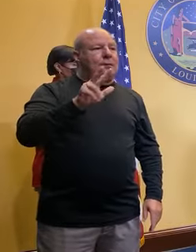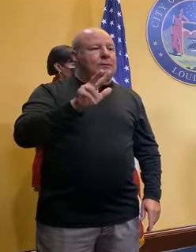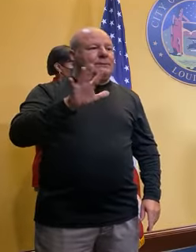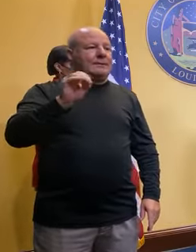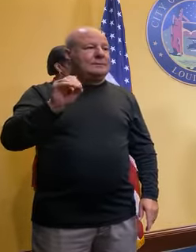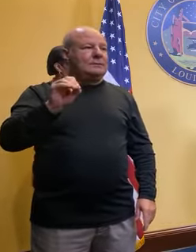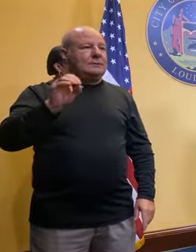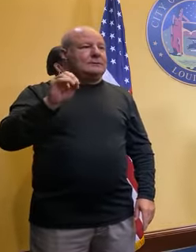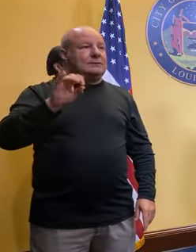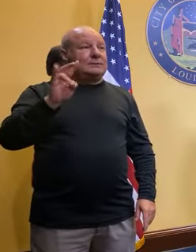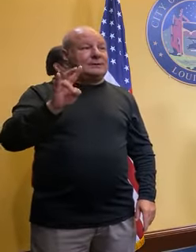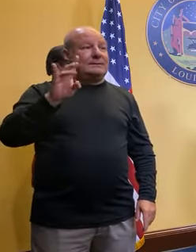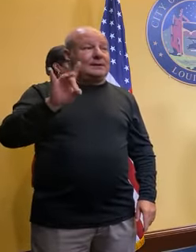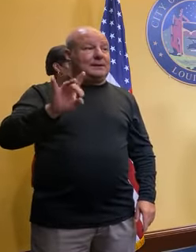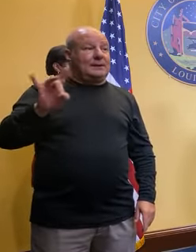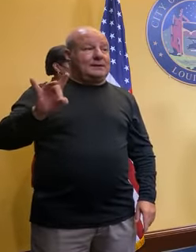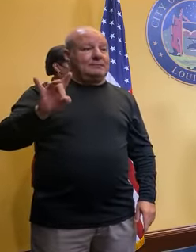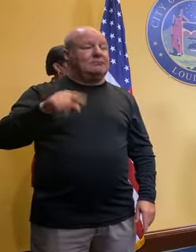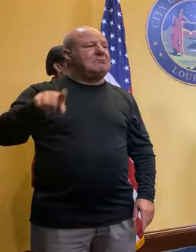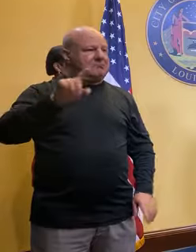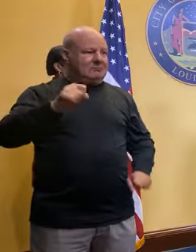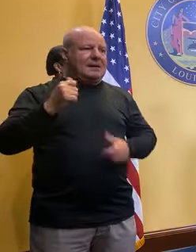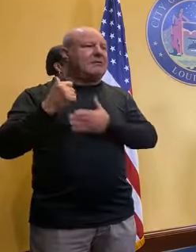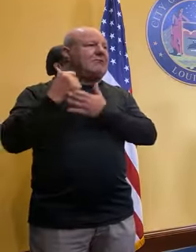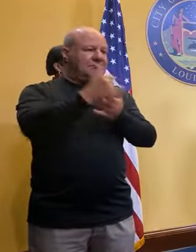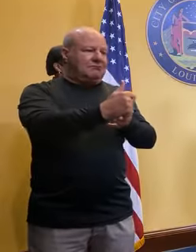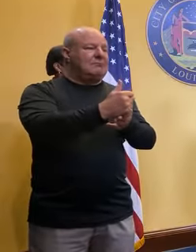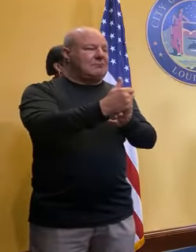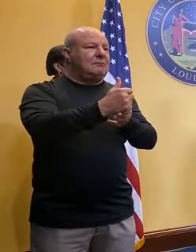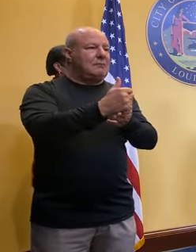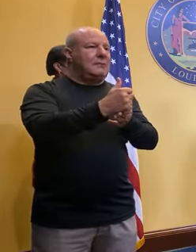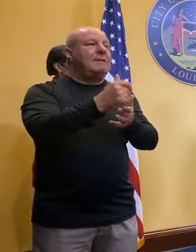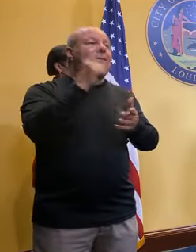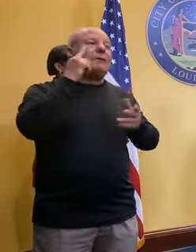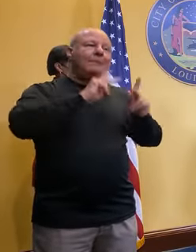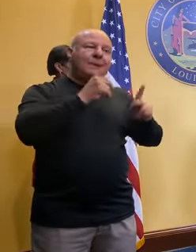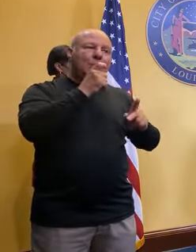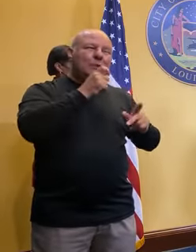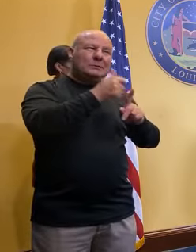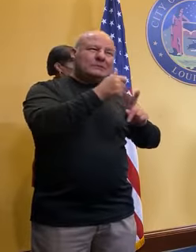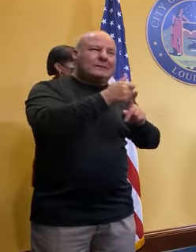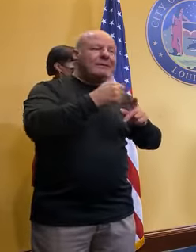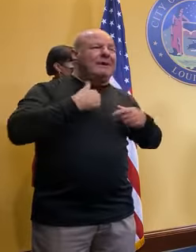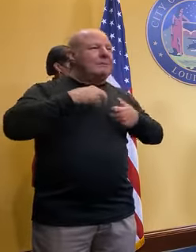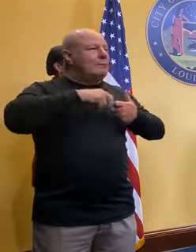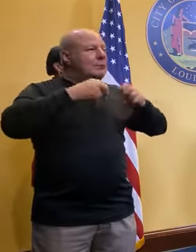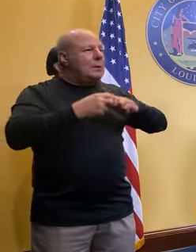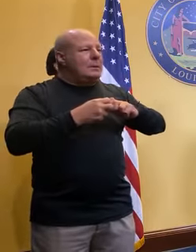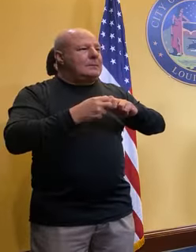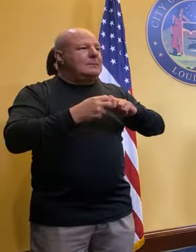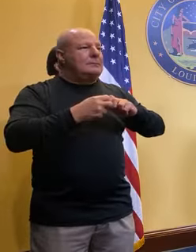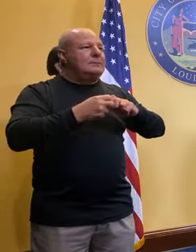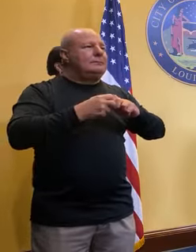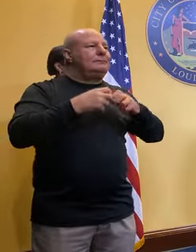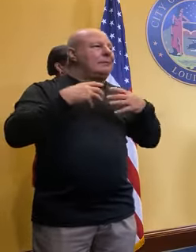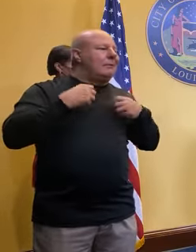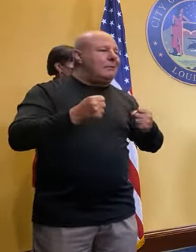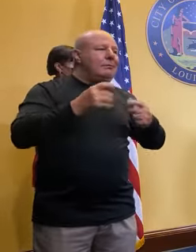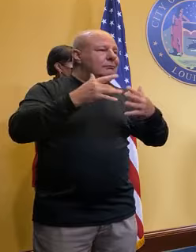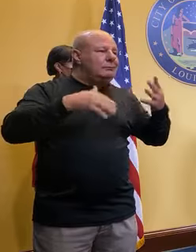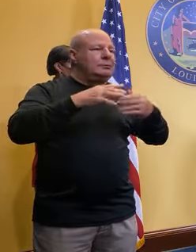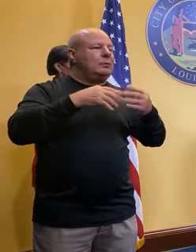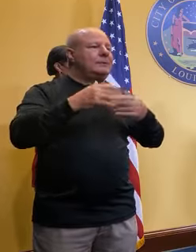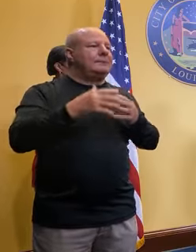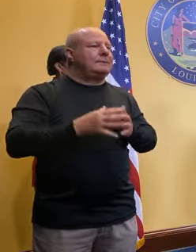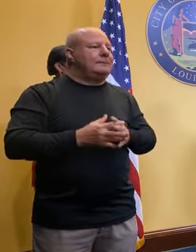504-350-0788, and they can offer you some assistance. And again, this is for people that maybe have some difficulty doing the work themselves.